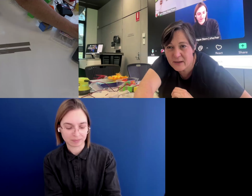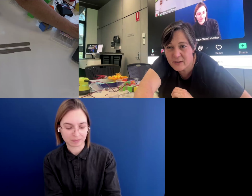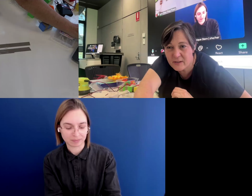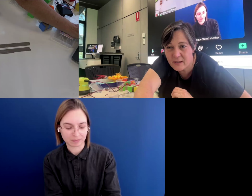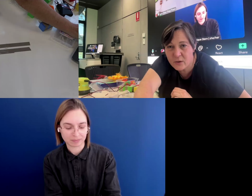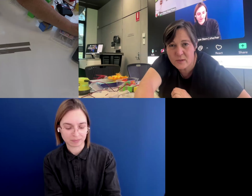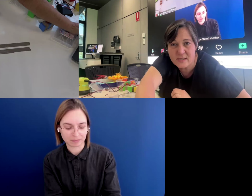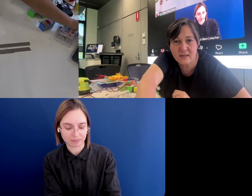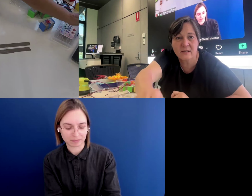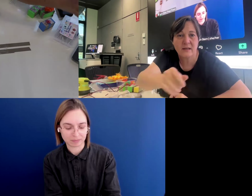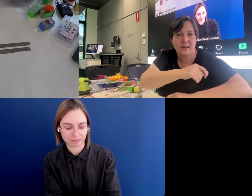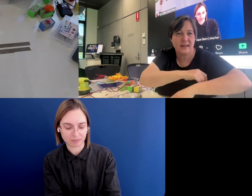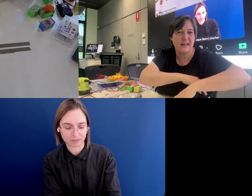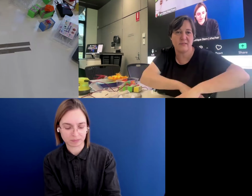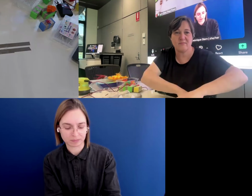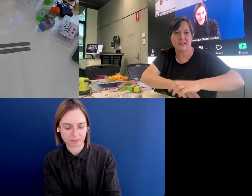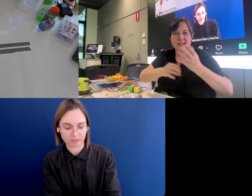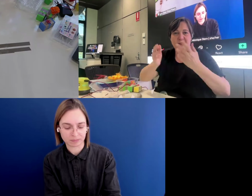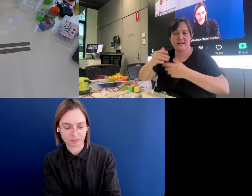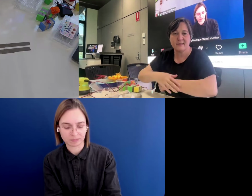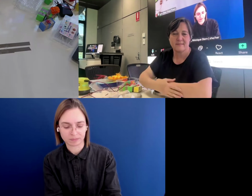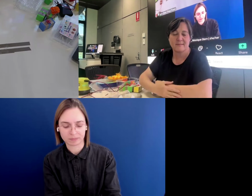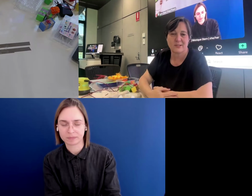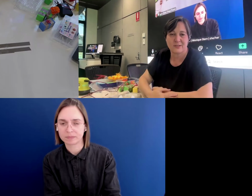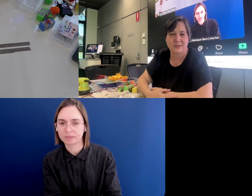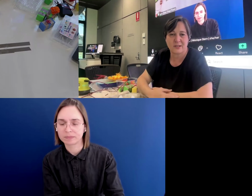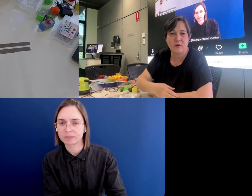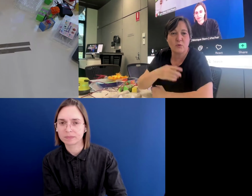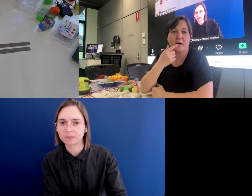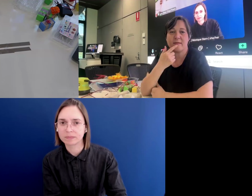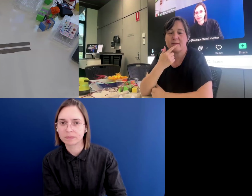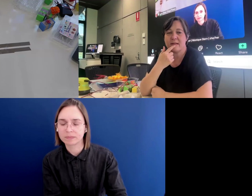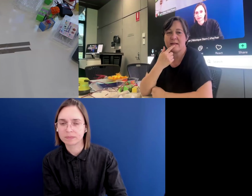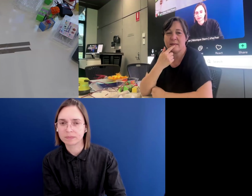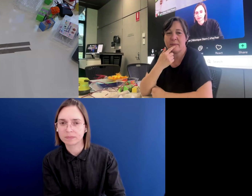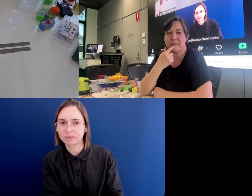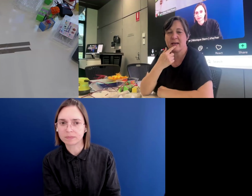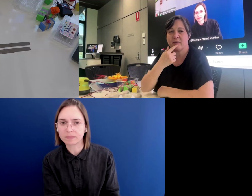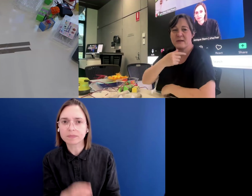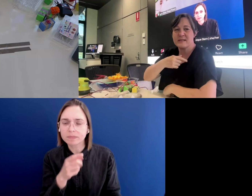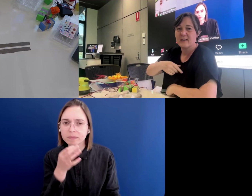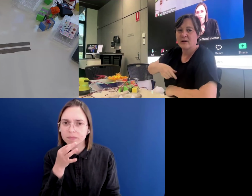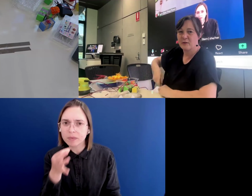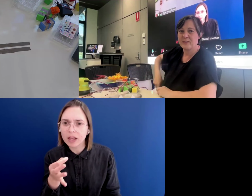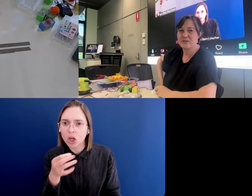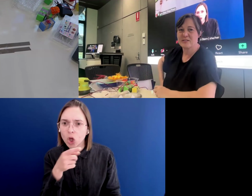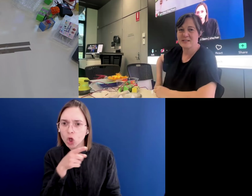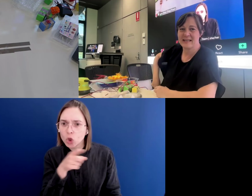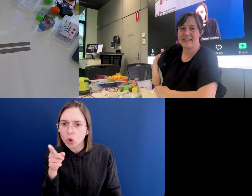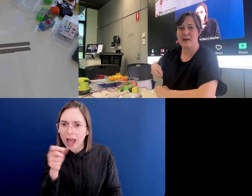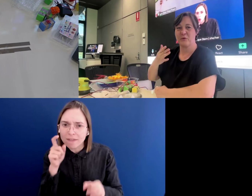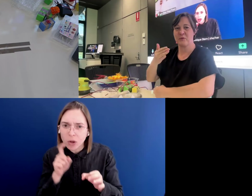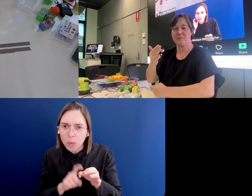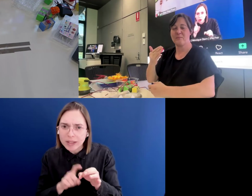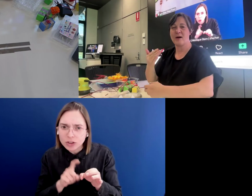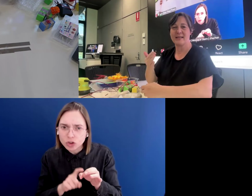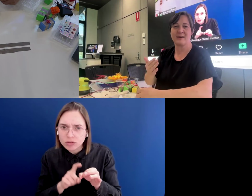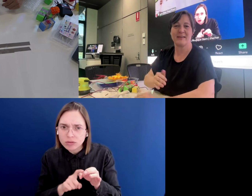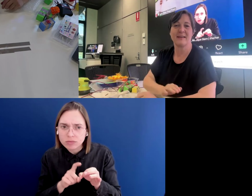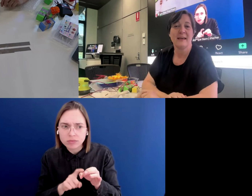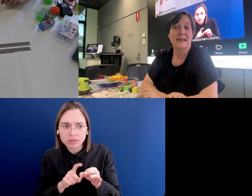Did anyone have a question? You could even raise your hand and I better be careful what I say. I don't know whether Josh has